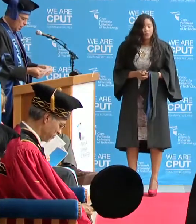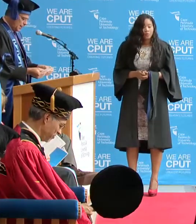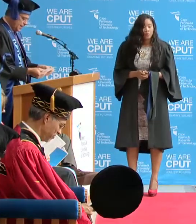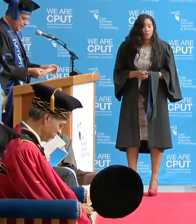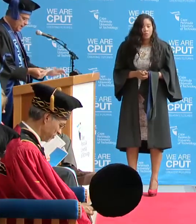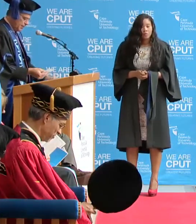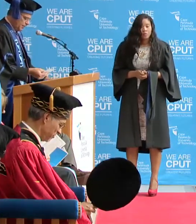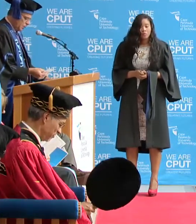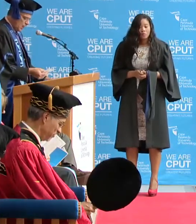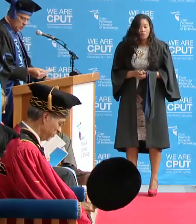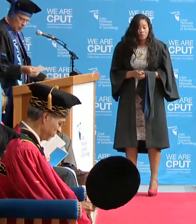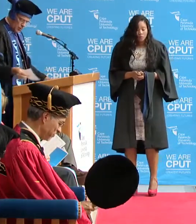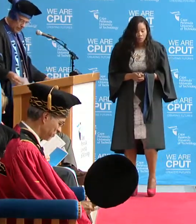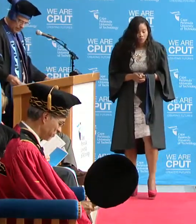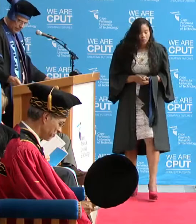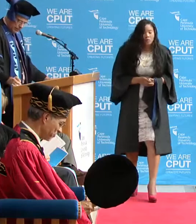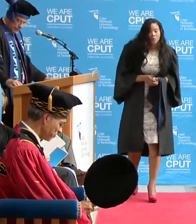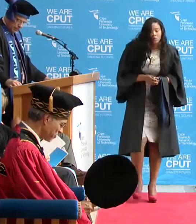Boyeshwa Anita Ngwendu.